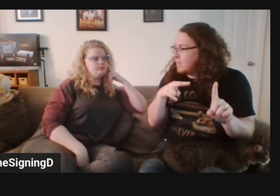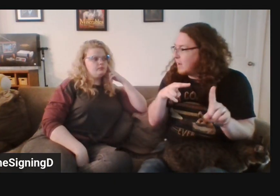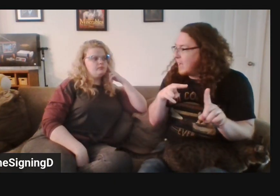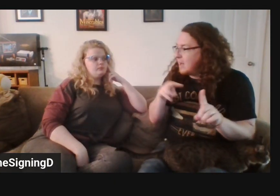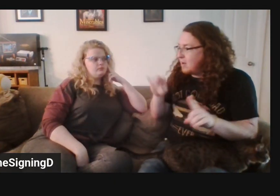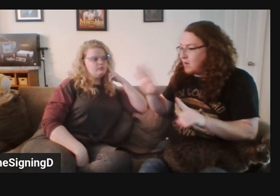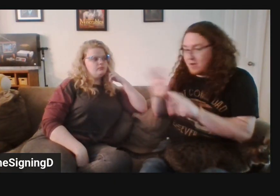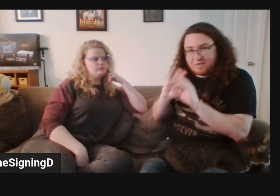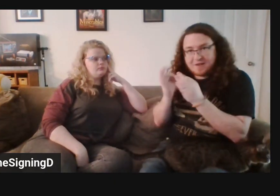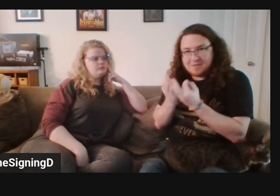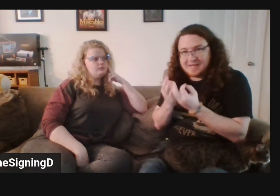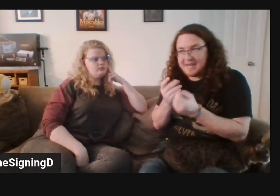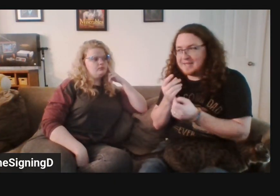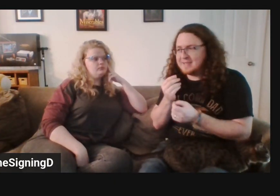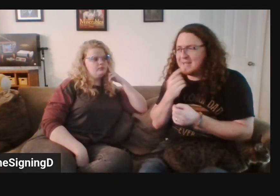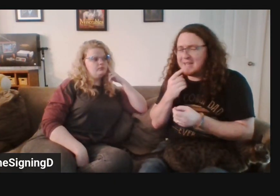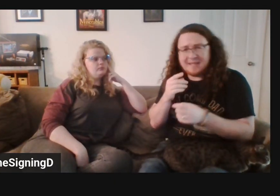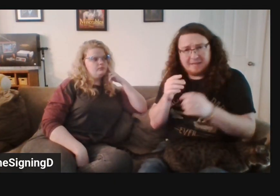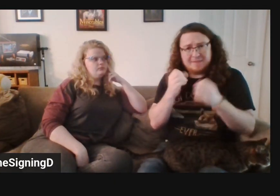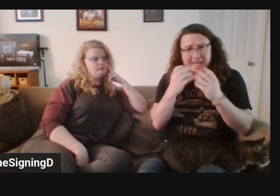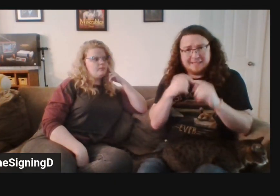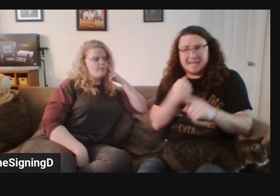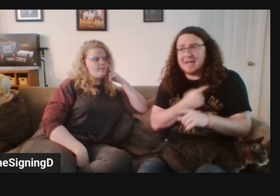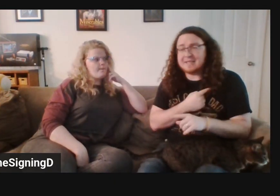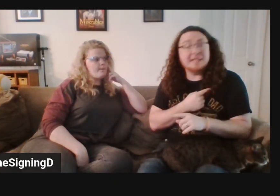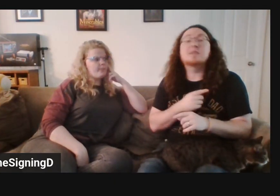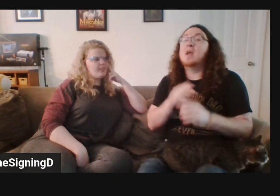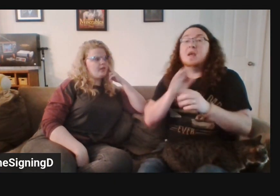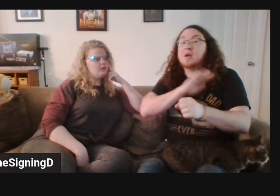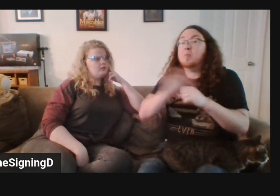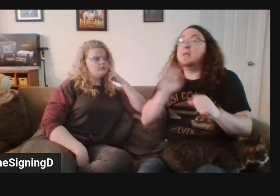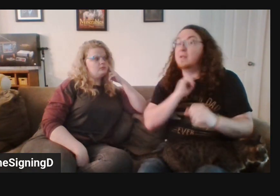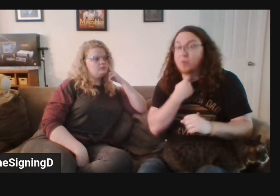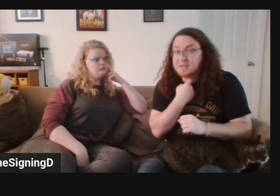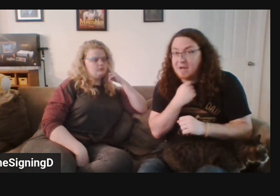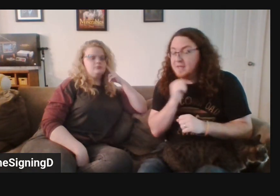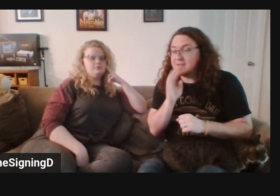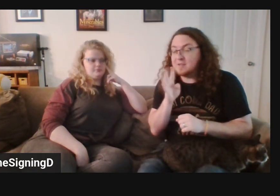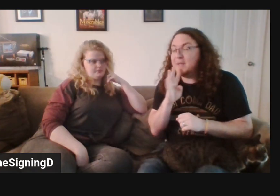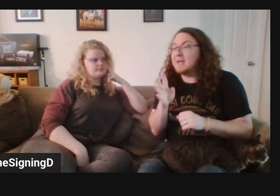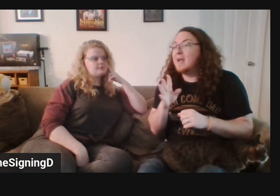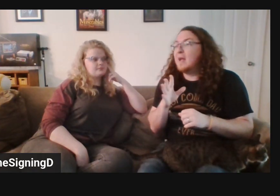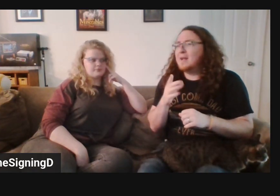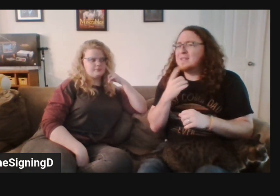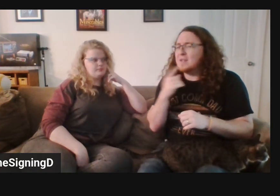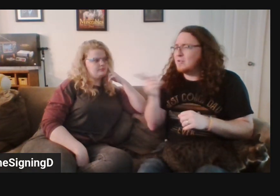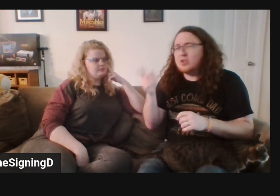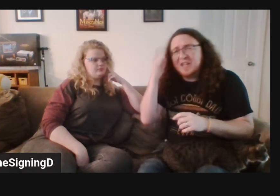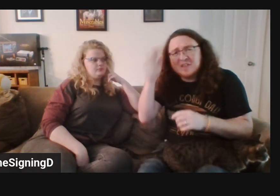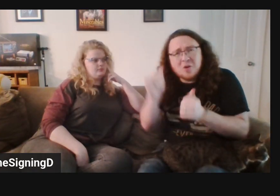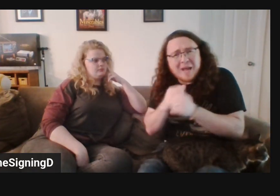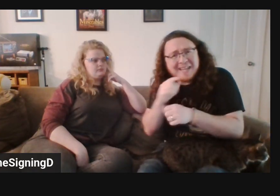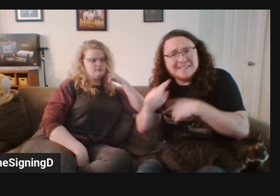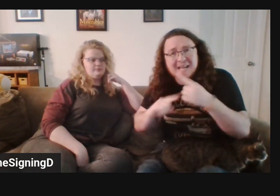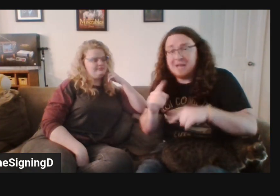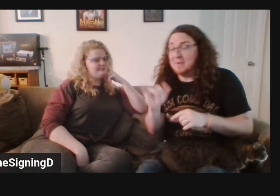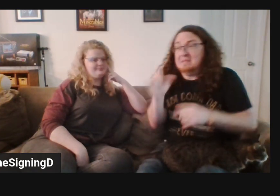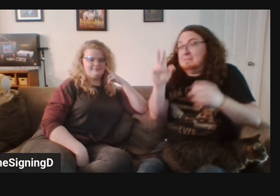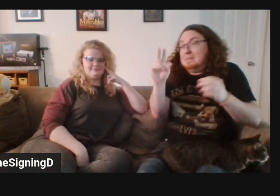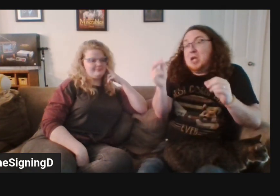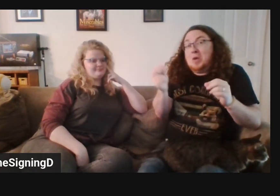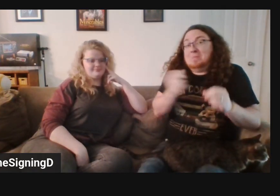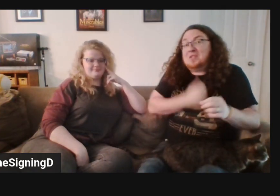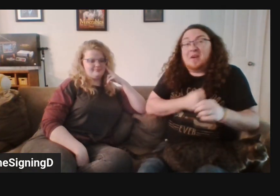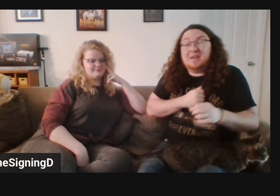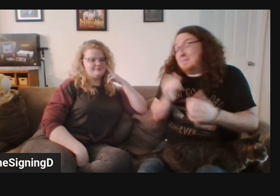looks over at her family and he signs to us. He's completely voice off. He doesn't speak. Says she doesn't know any sign. We're